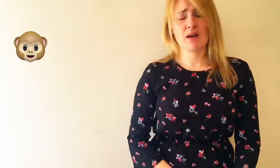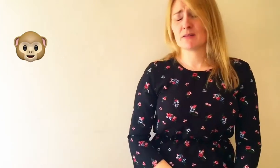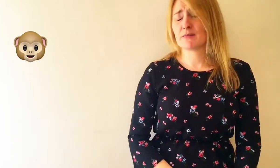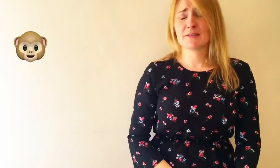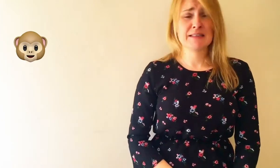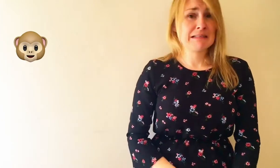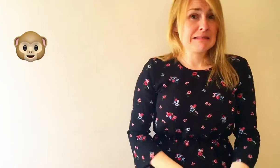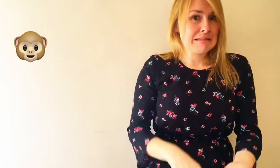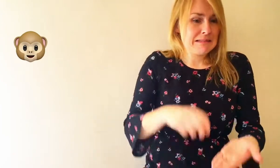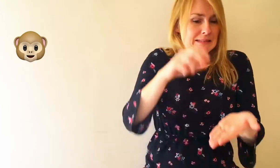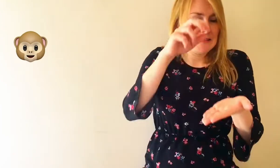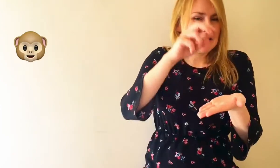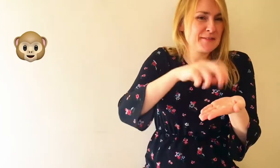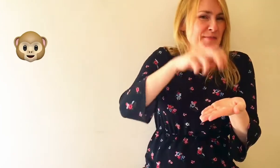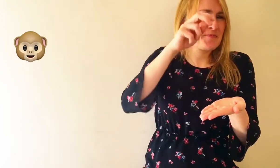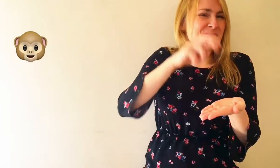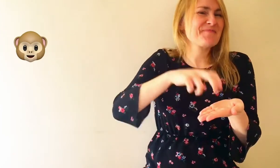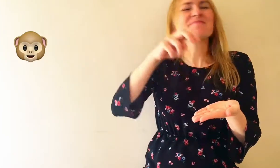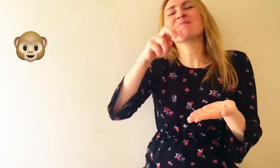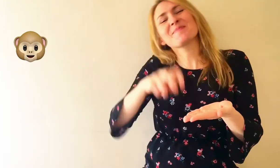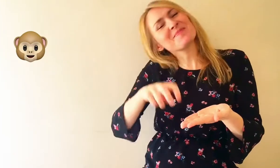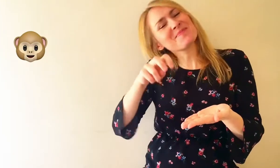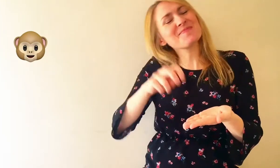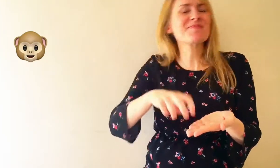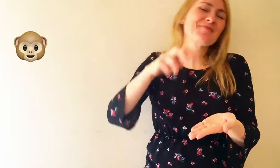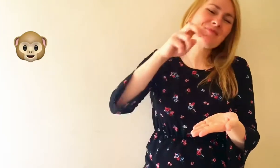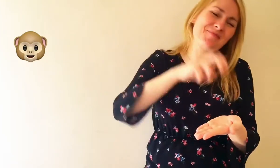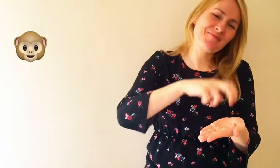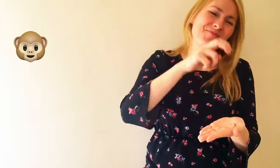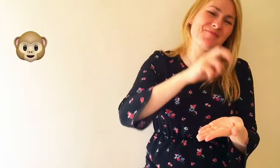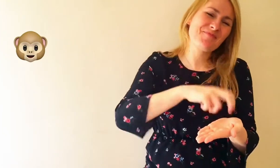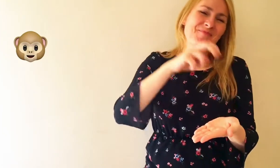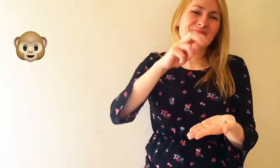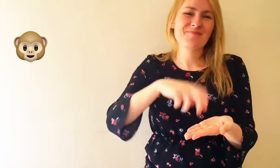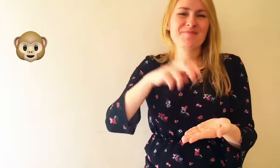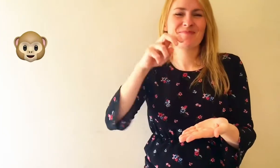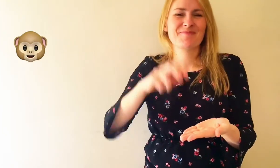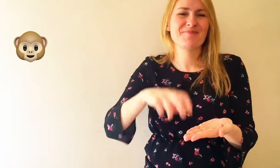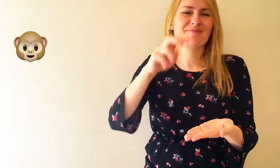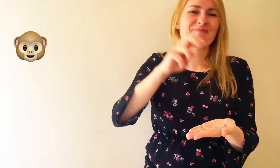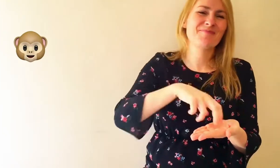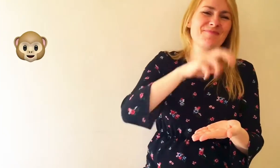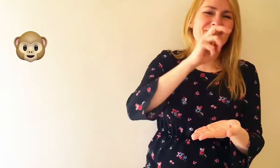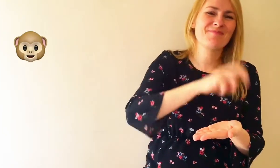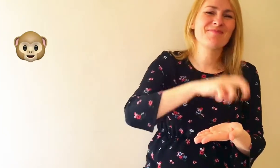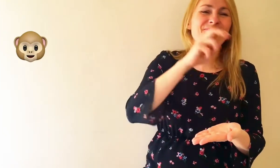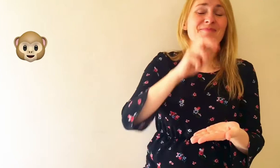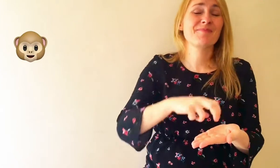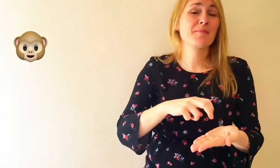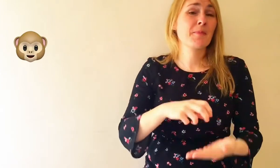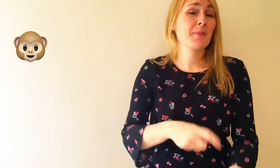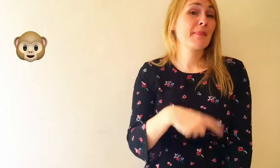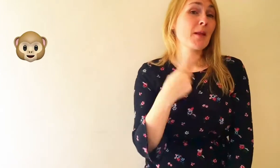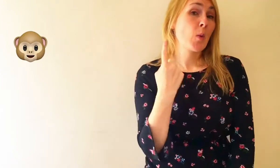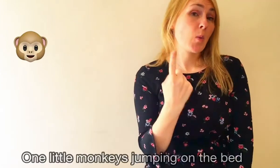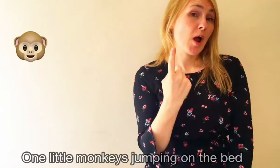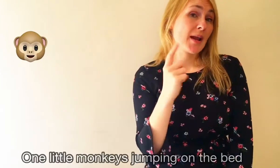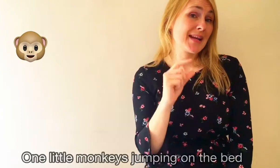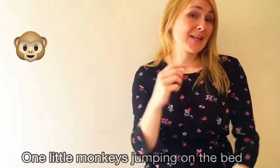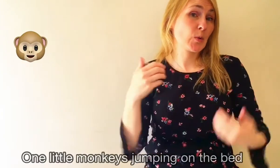little